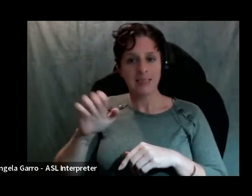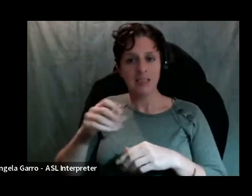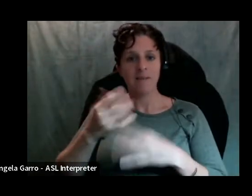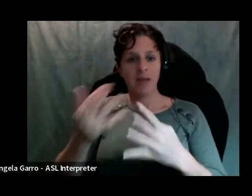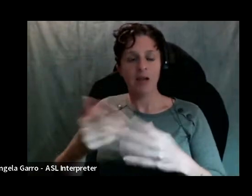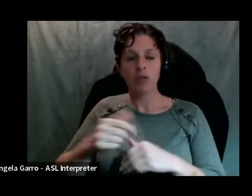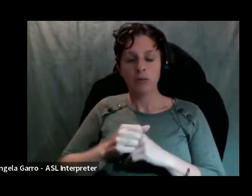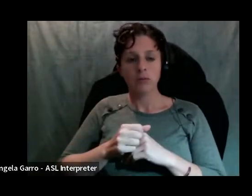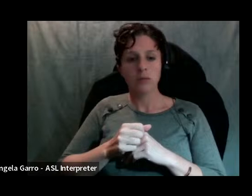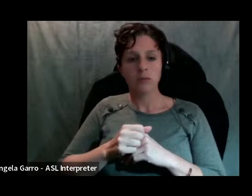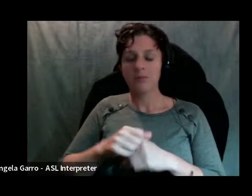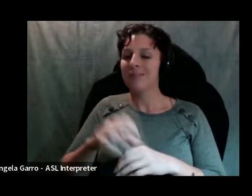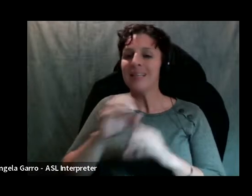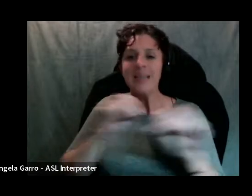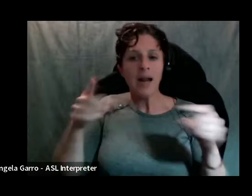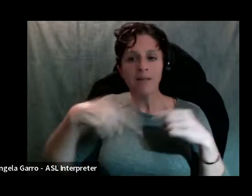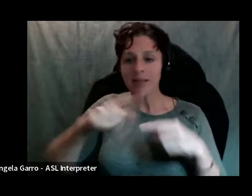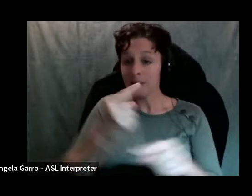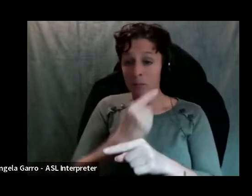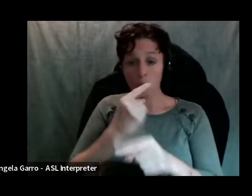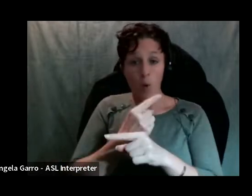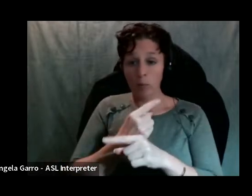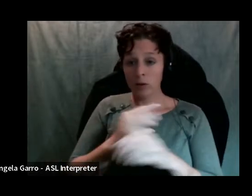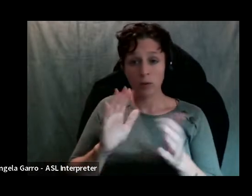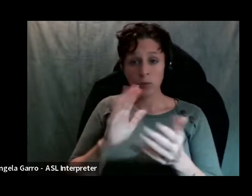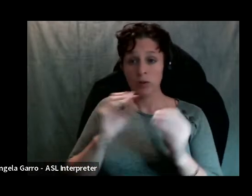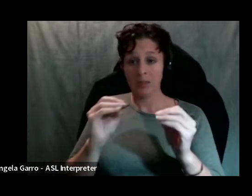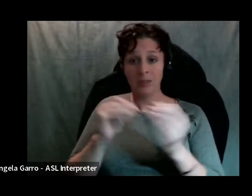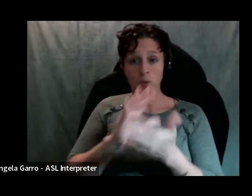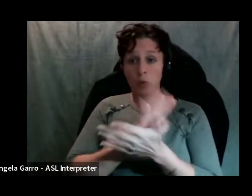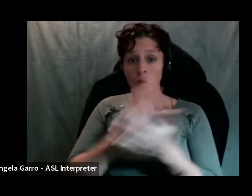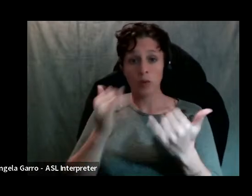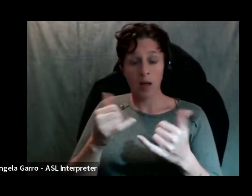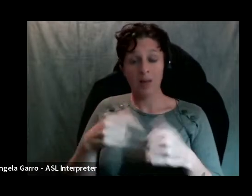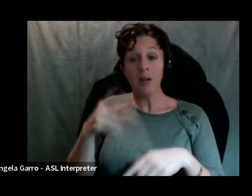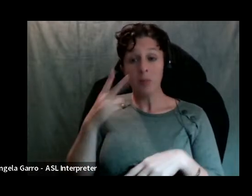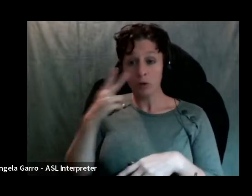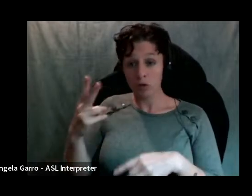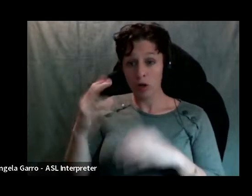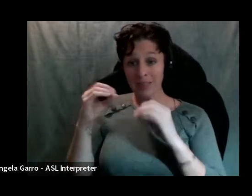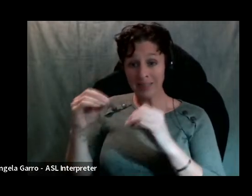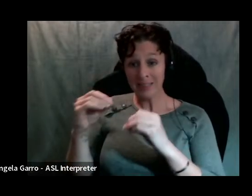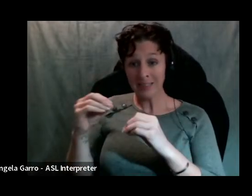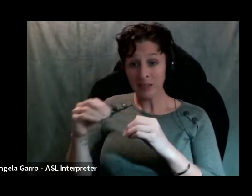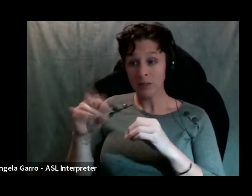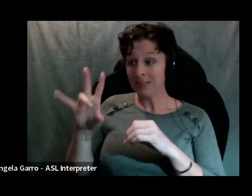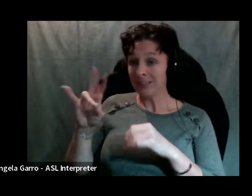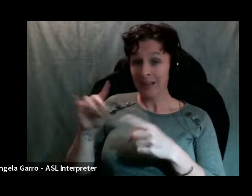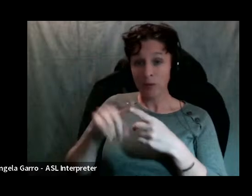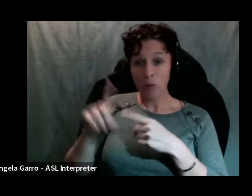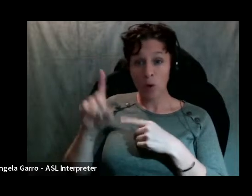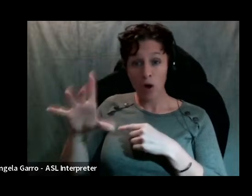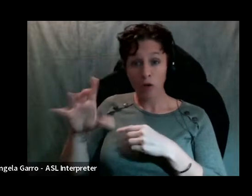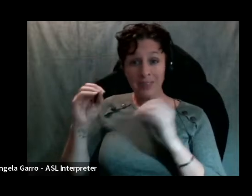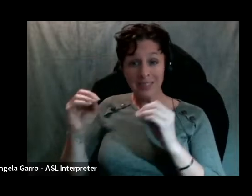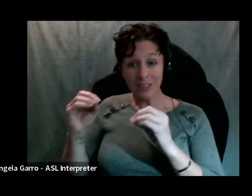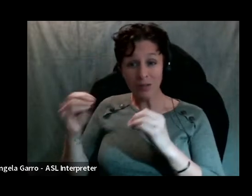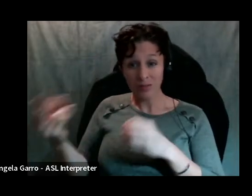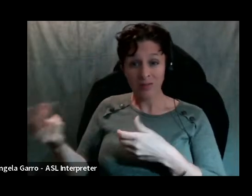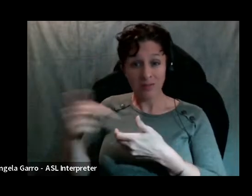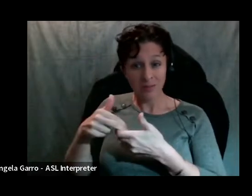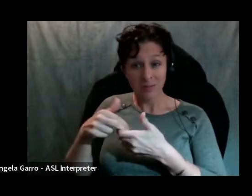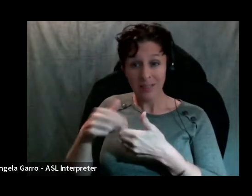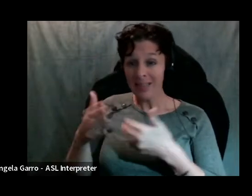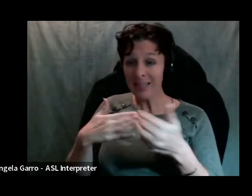is appropriate to be taught in schools today. As we saw in the teach-in from Oakland with 70 to 100 teachers tuning in, even when it was